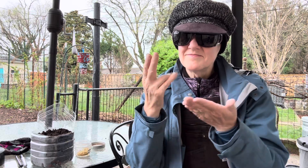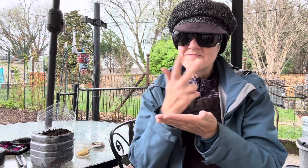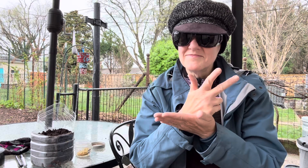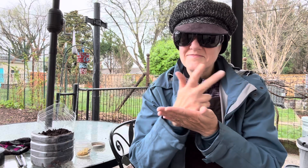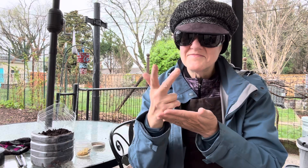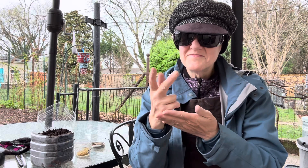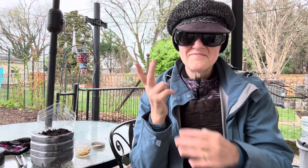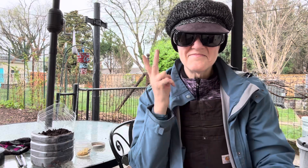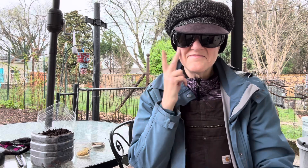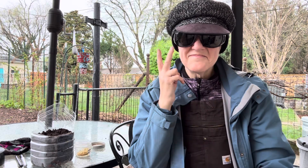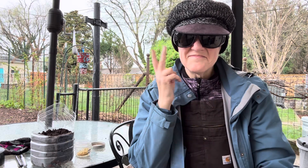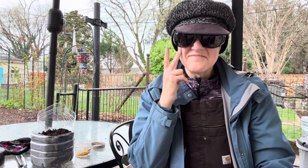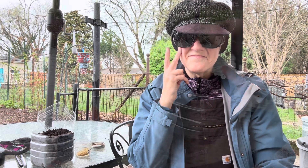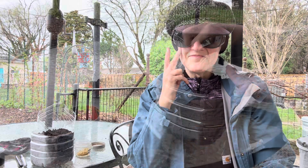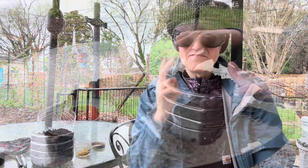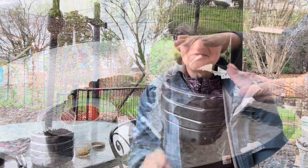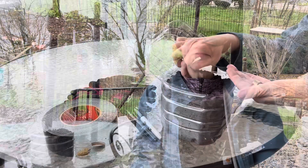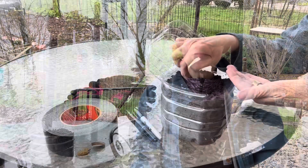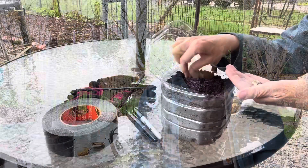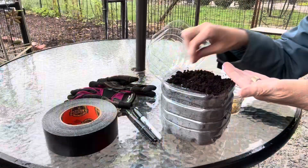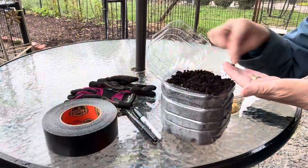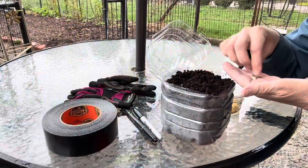suspect they're going to take at least 2 or 3 weeks to germinate.